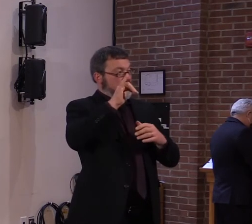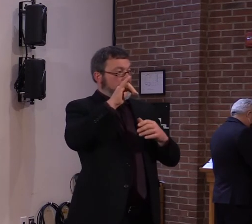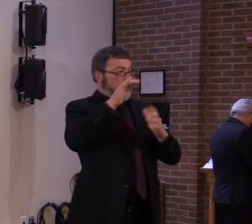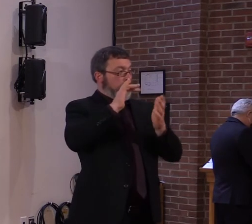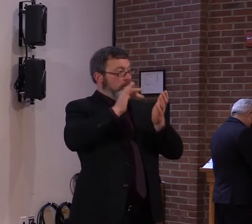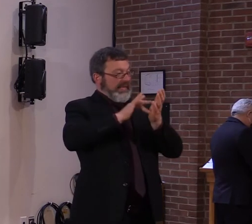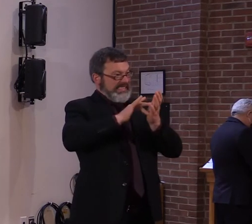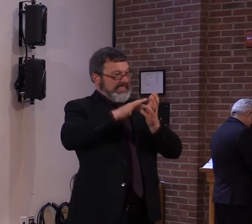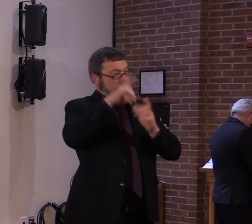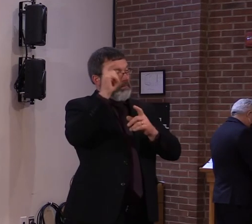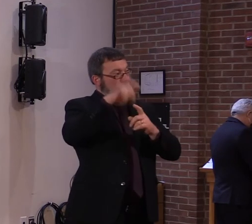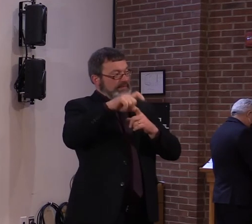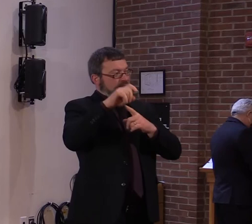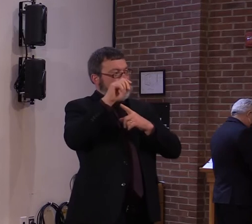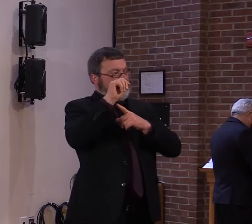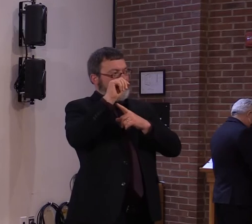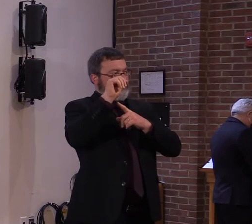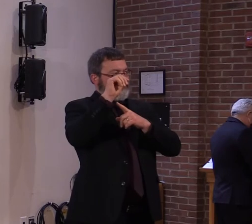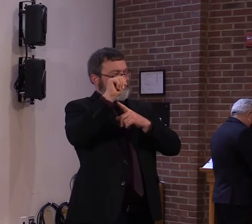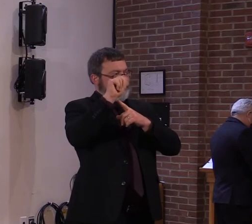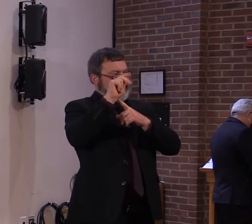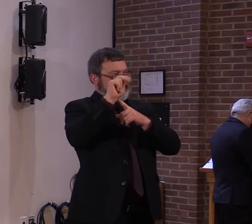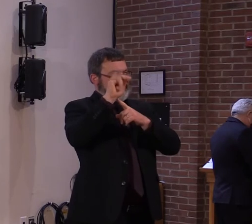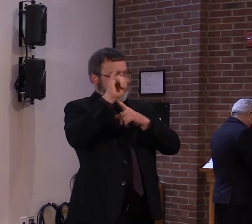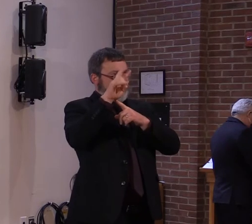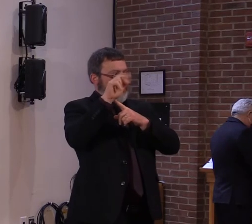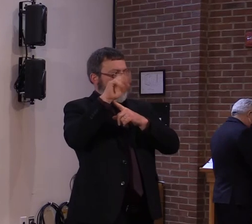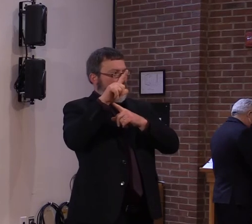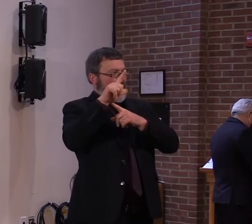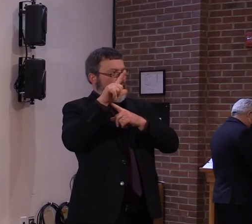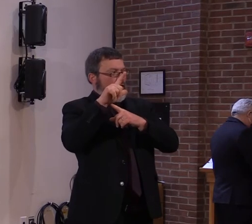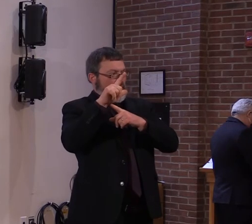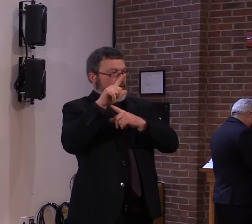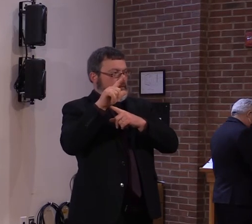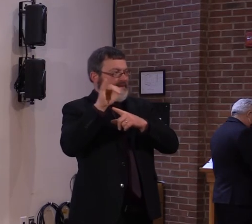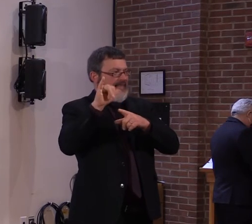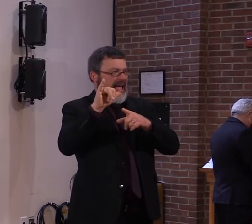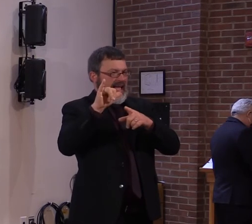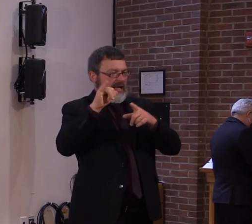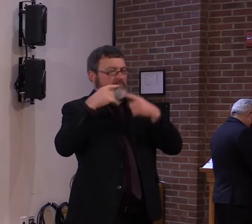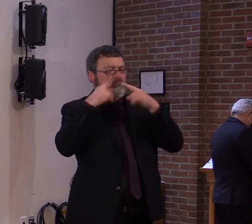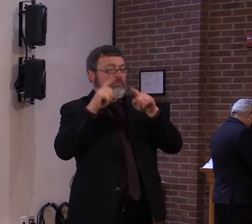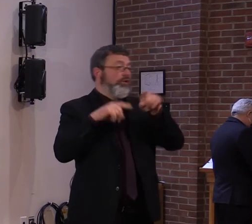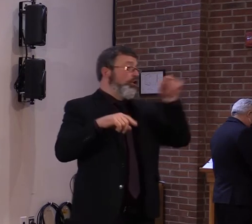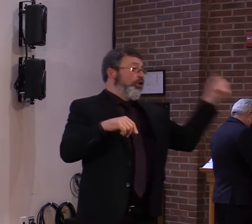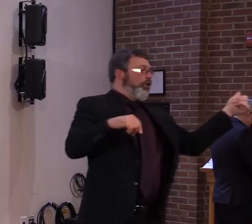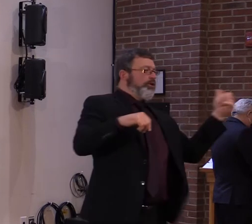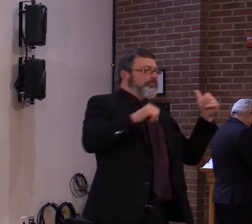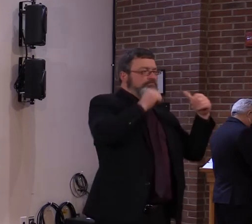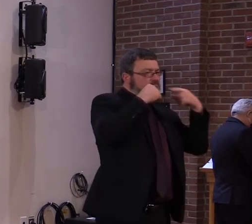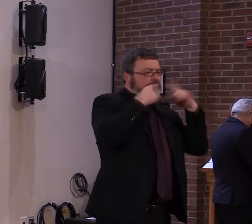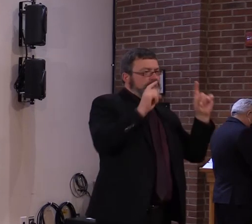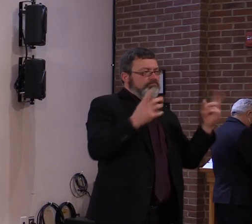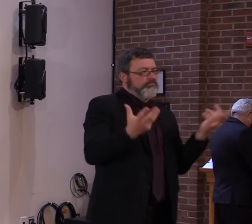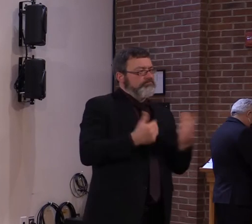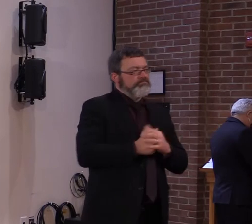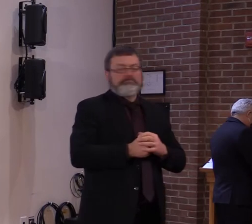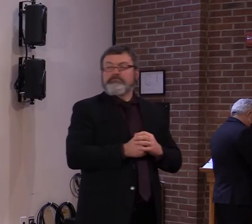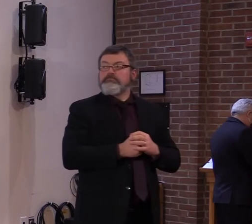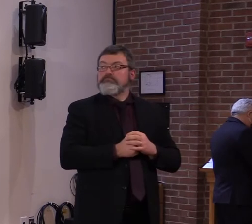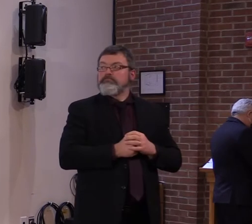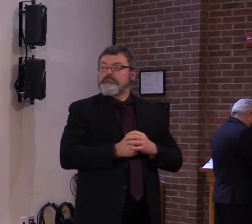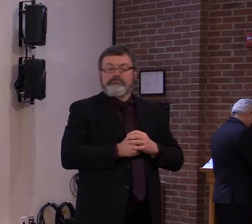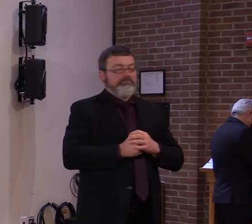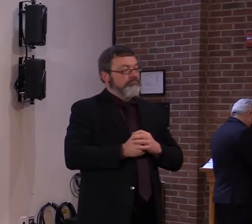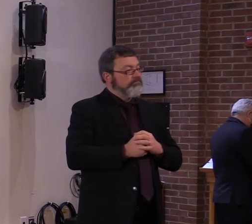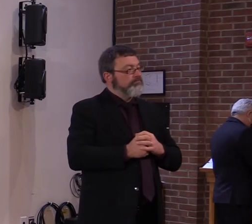in active use because none of the other trials of antiviral drugs were successful. I've also talked up here recently about